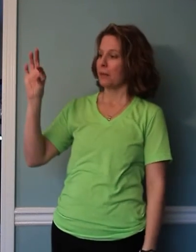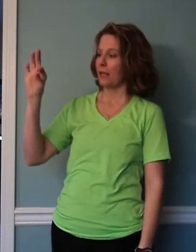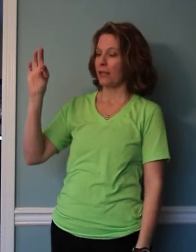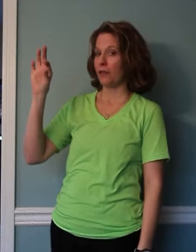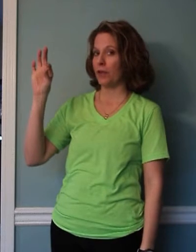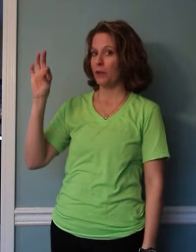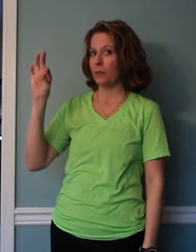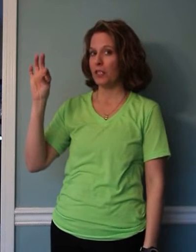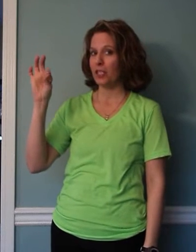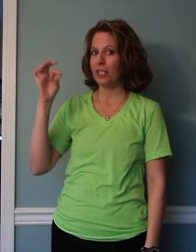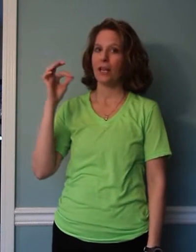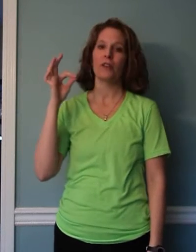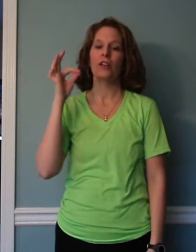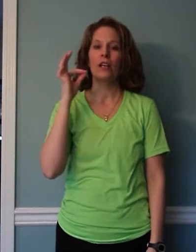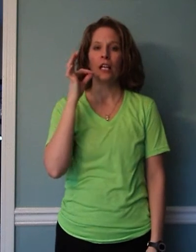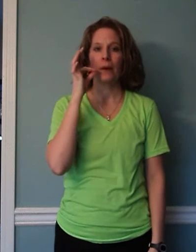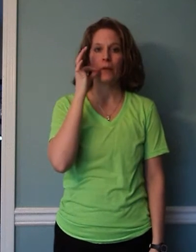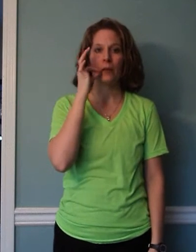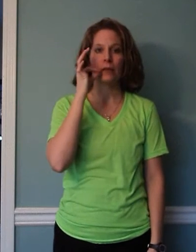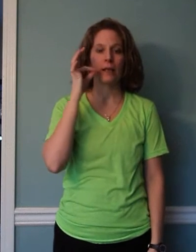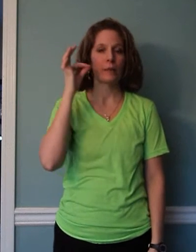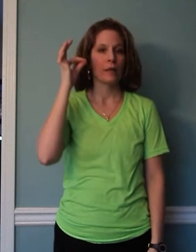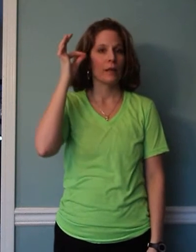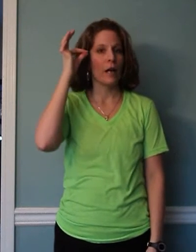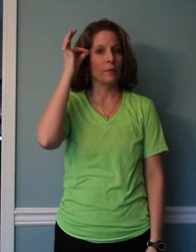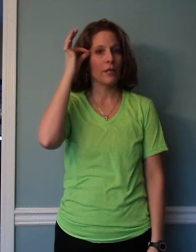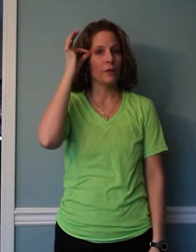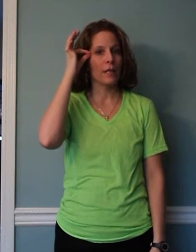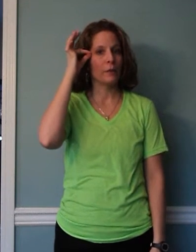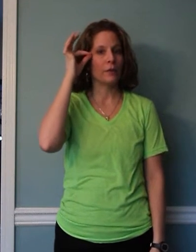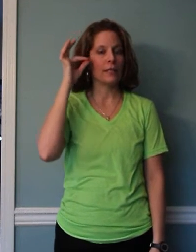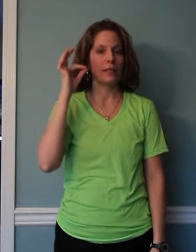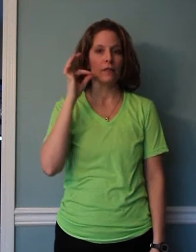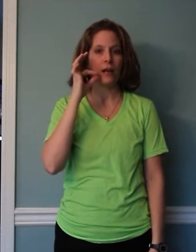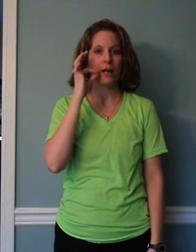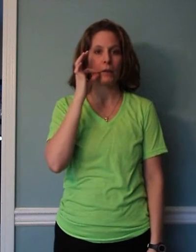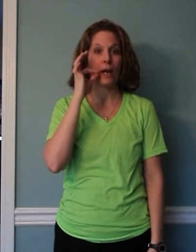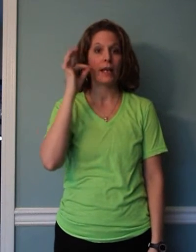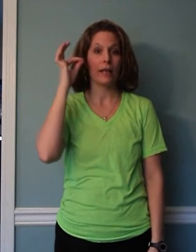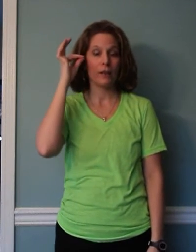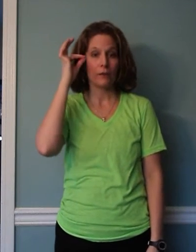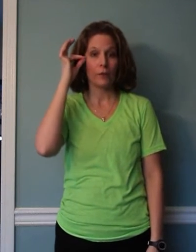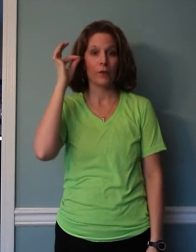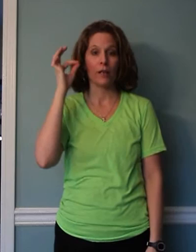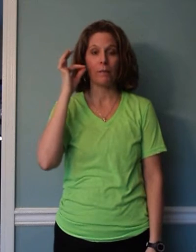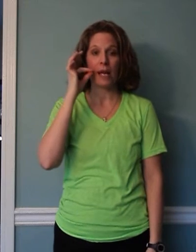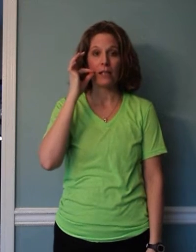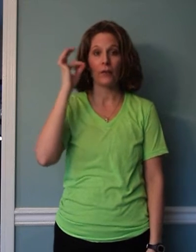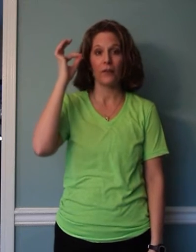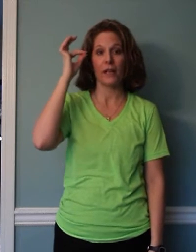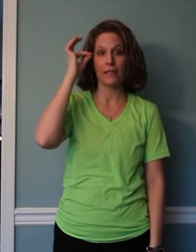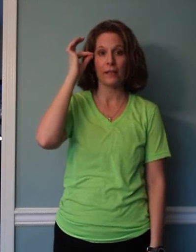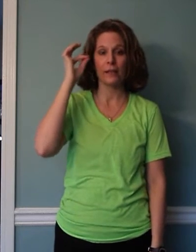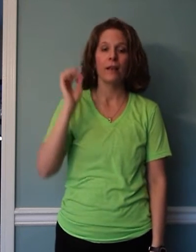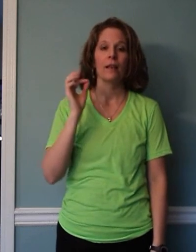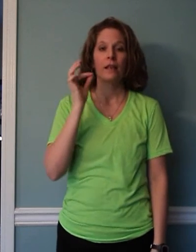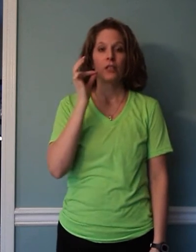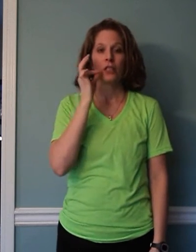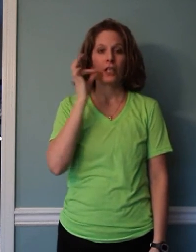kind of like your fingers pinching together, going from your lip up to your temple to signify writing or the paint on their faces.